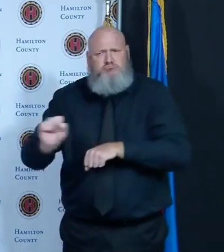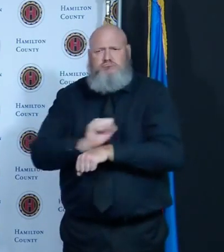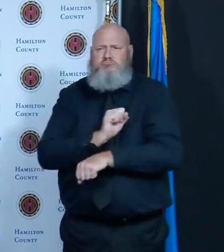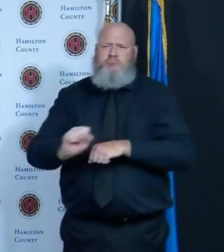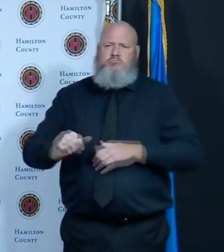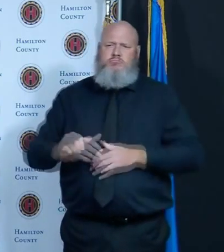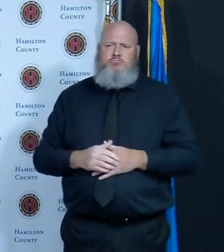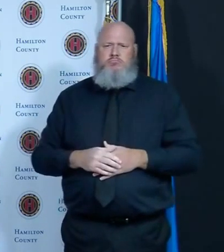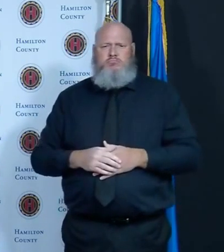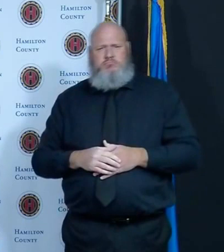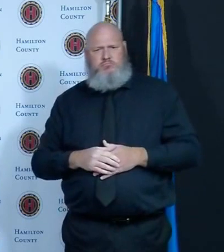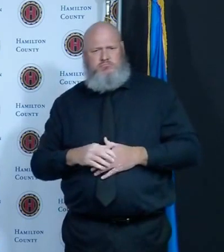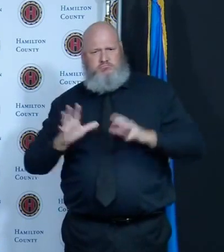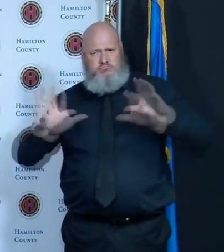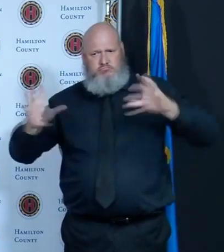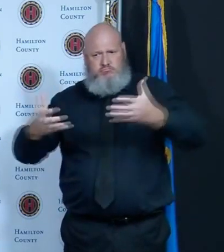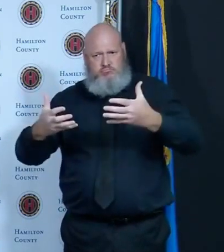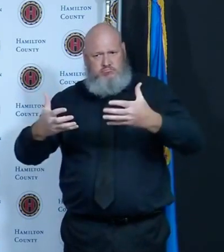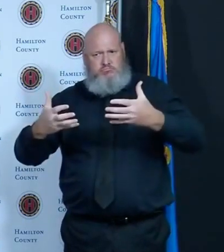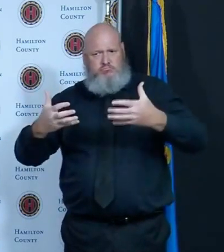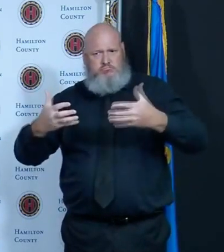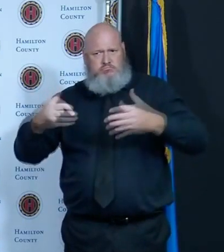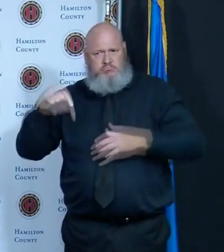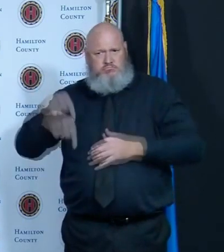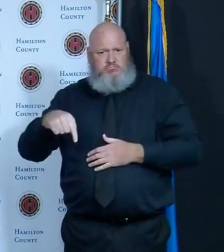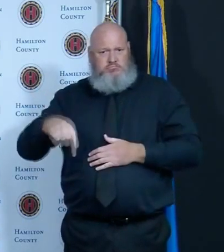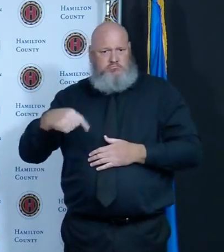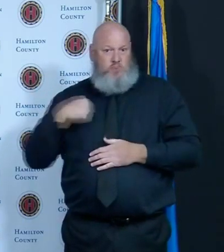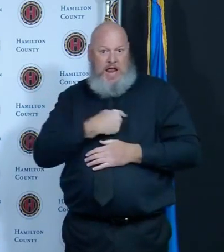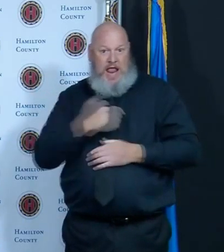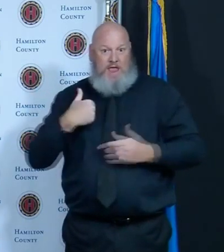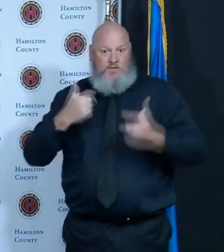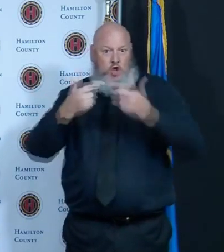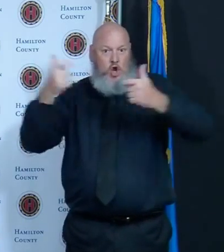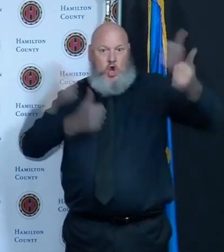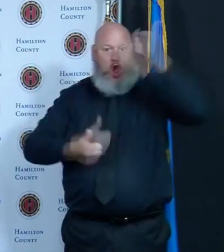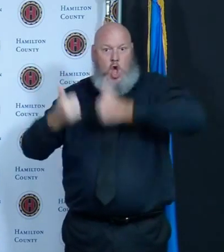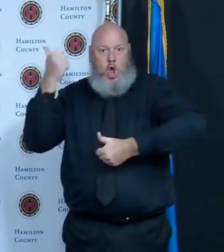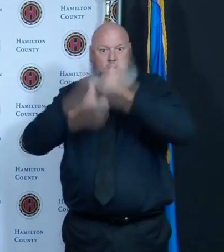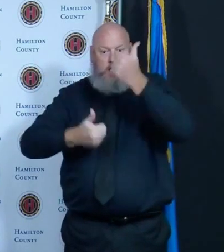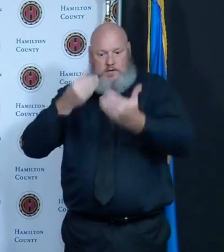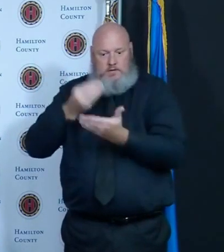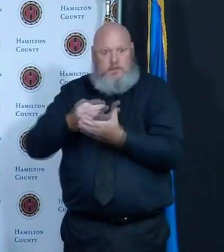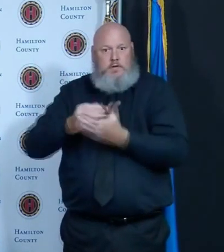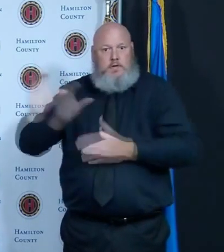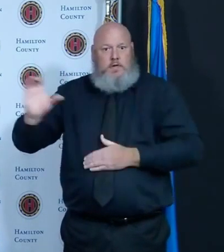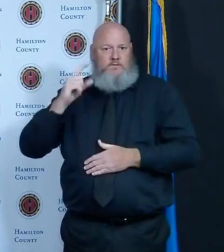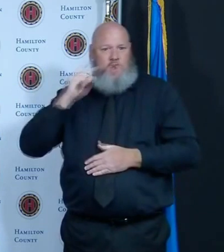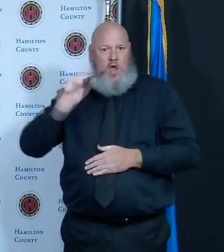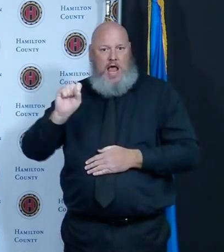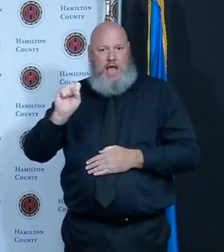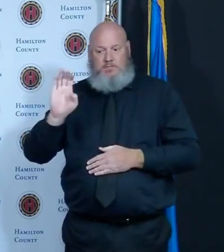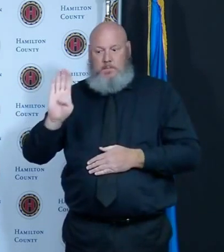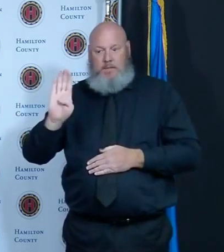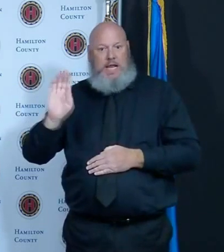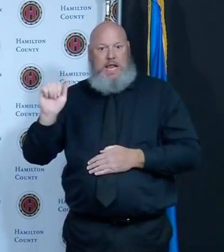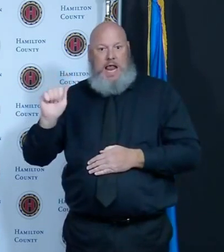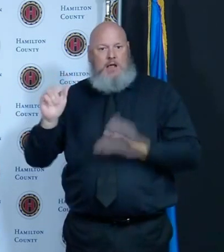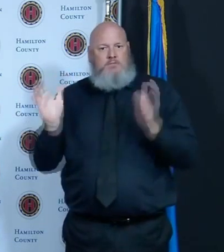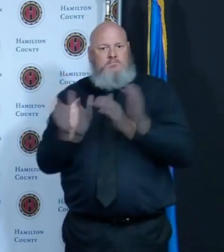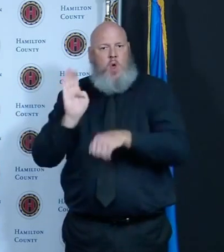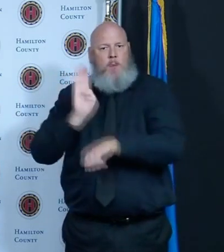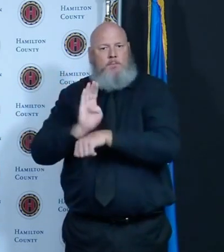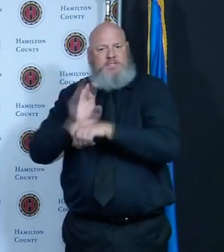largest SBA, Small Business Administration 504 commercial real estate lenders in Ohio, and we operate a top